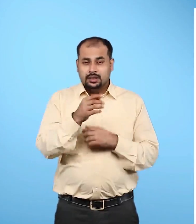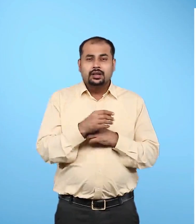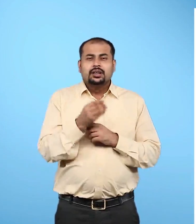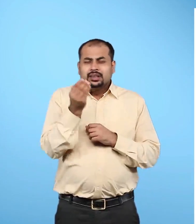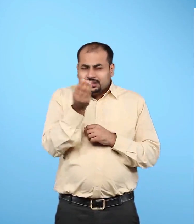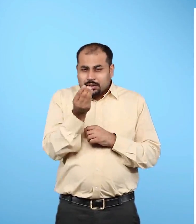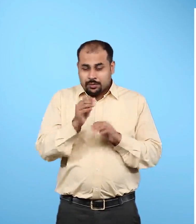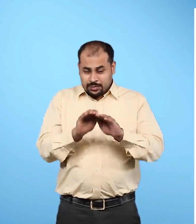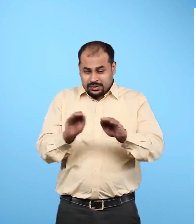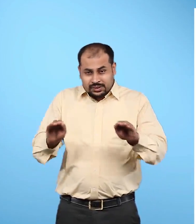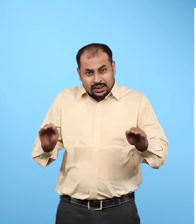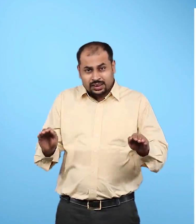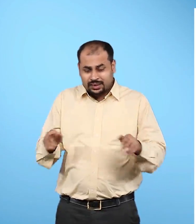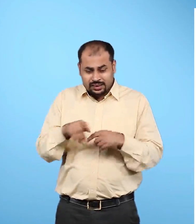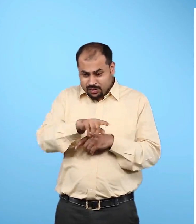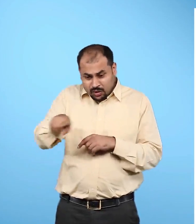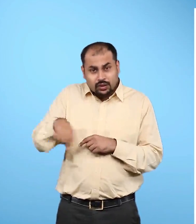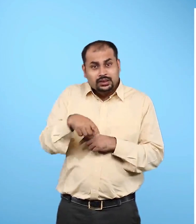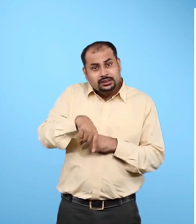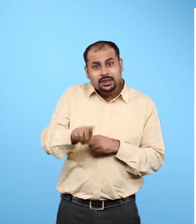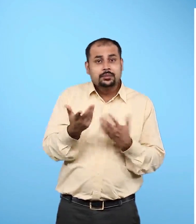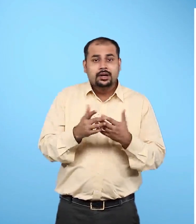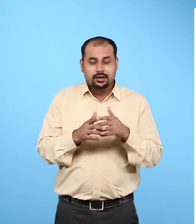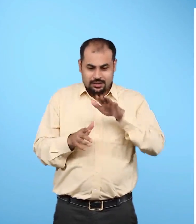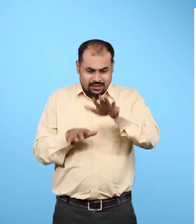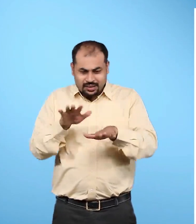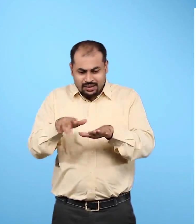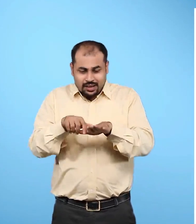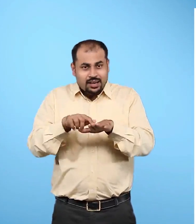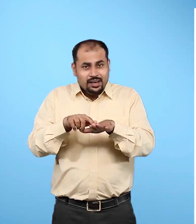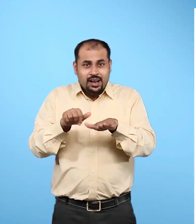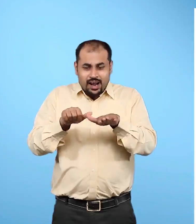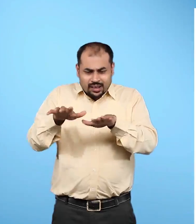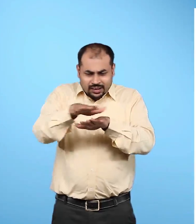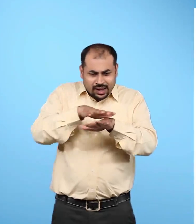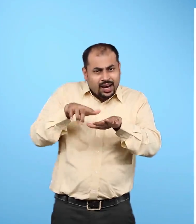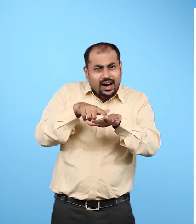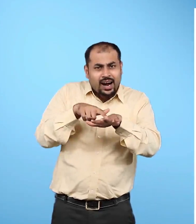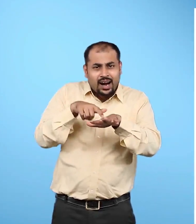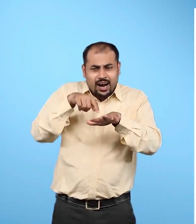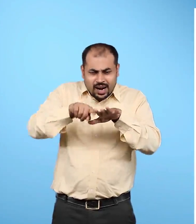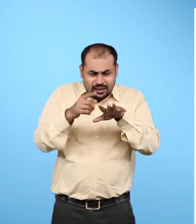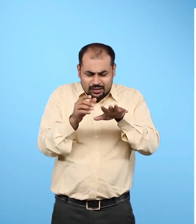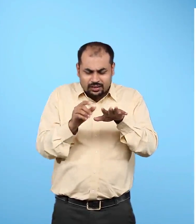some children may discover themselves that they can find the area faster through multiplication.